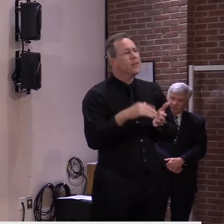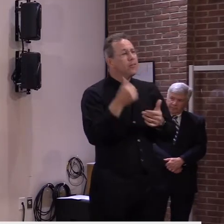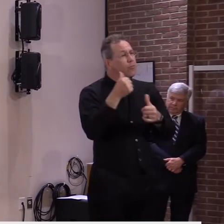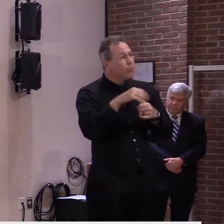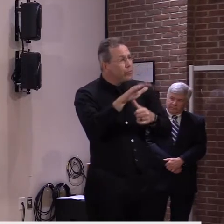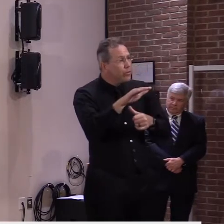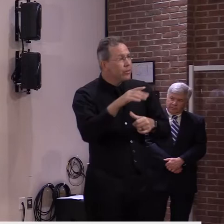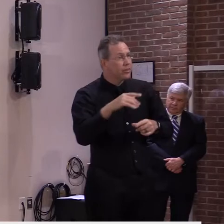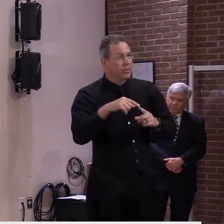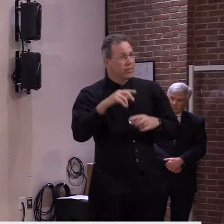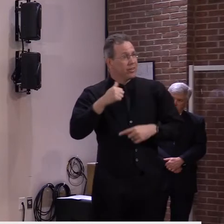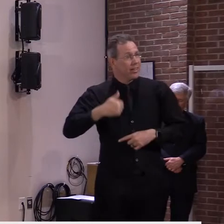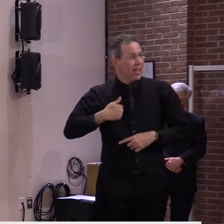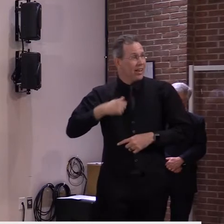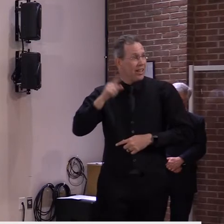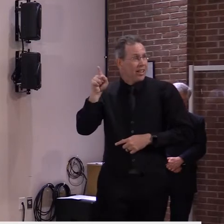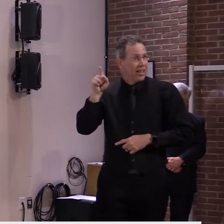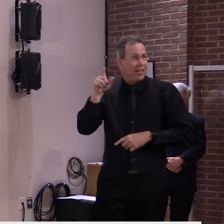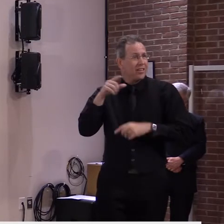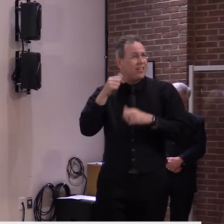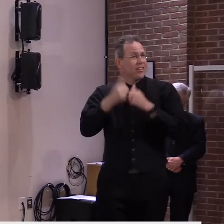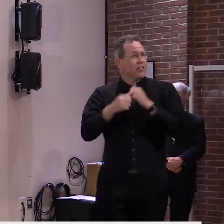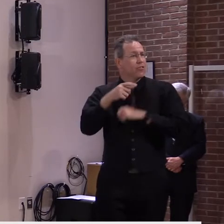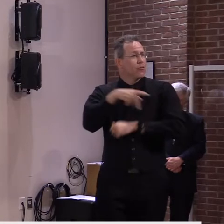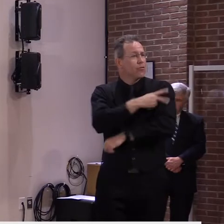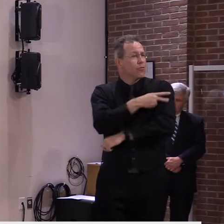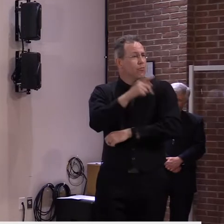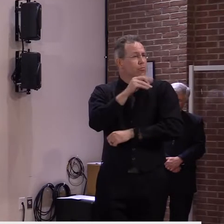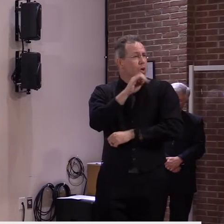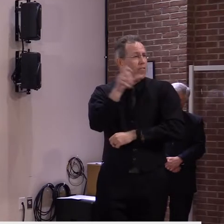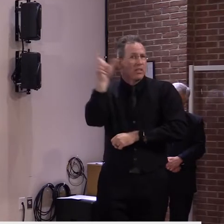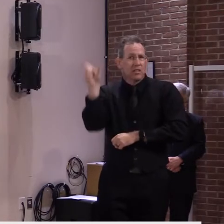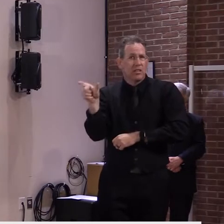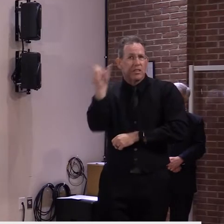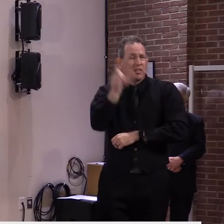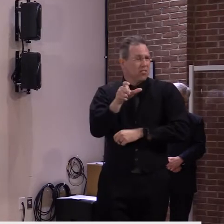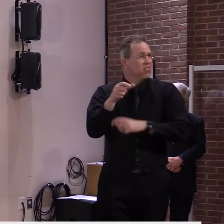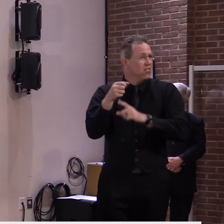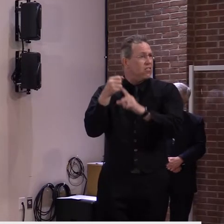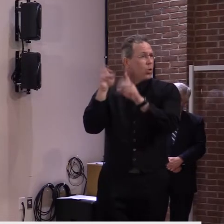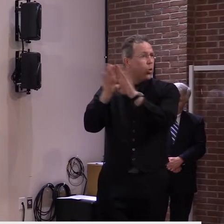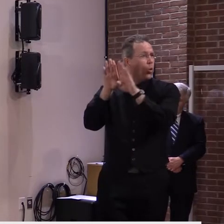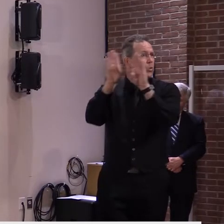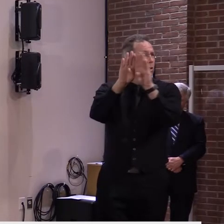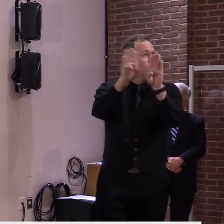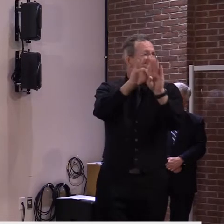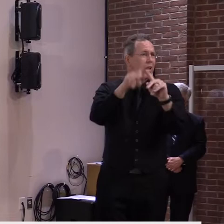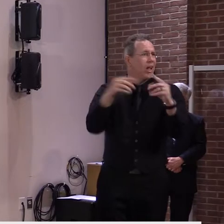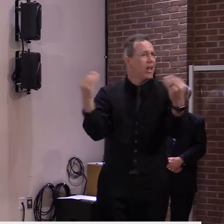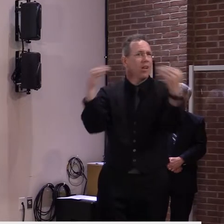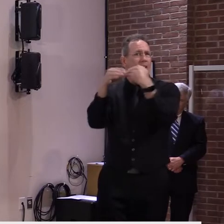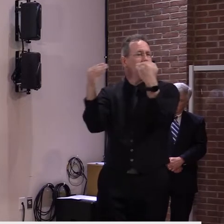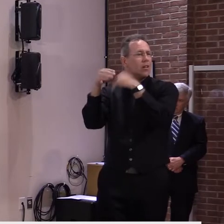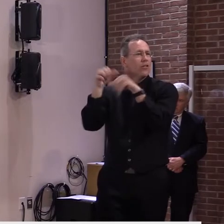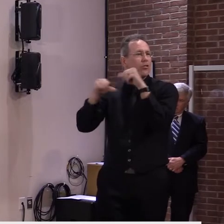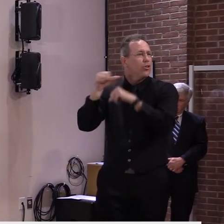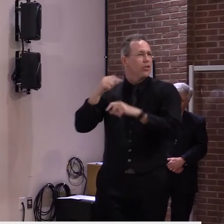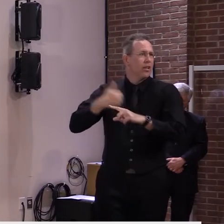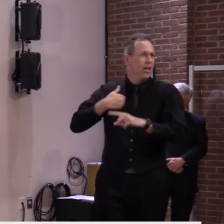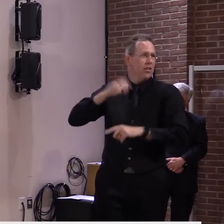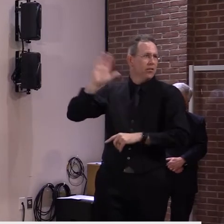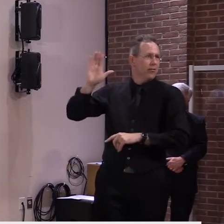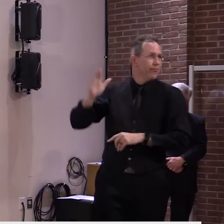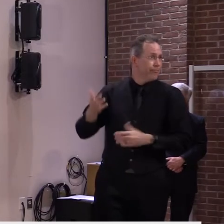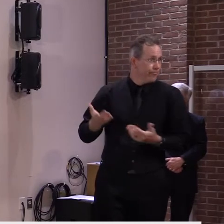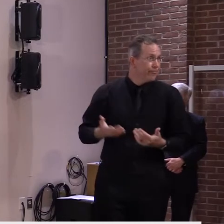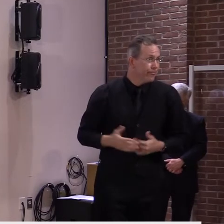provinces as well. I will note, we were all somewhat, we were talking